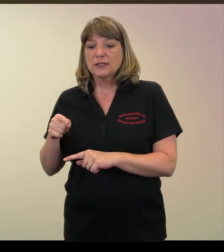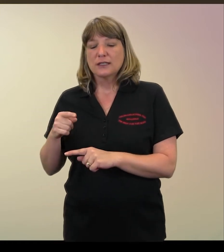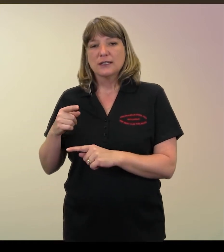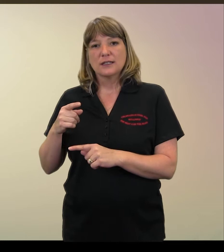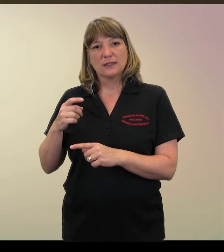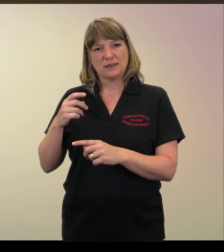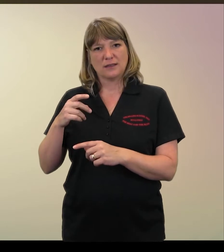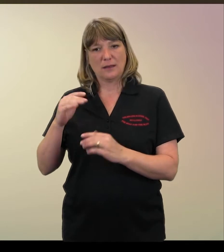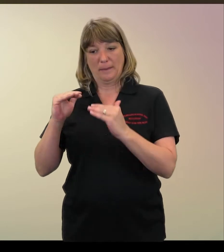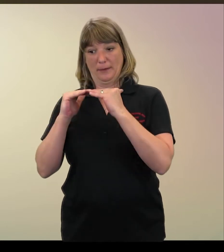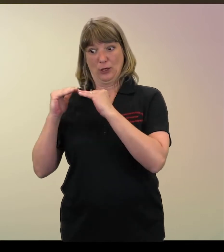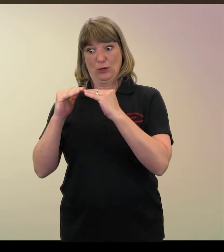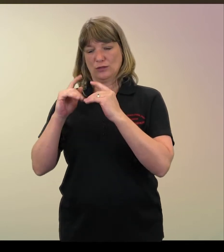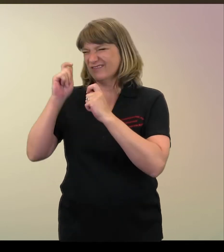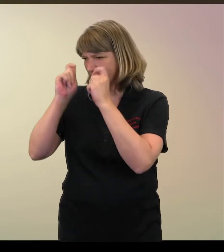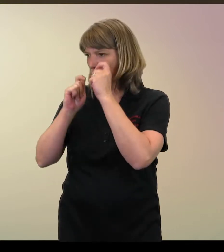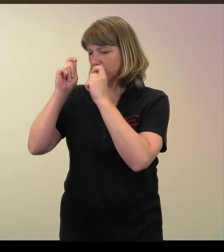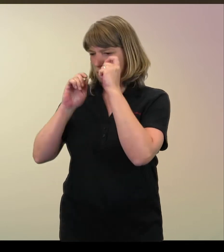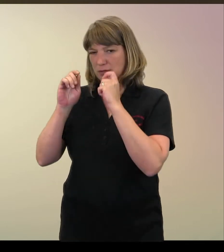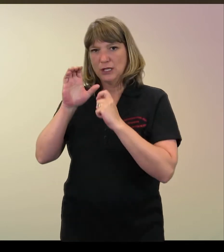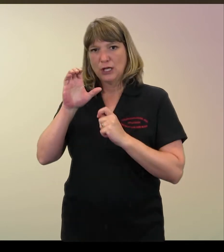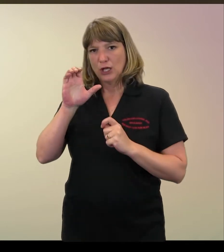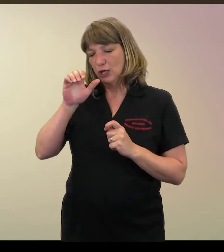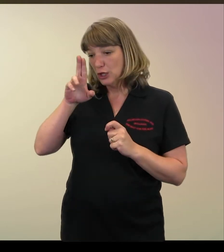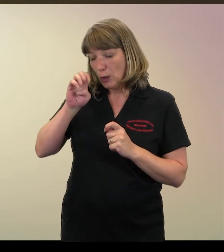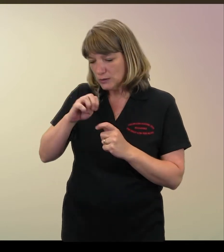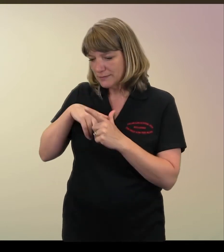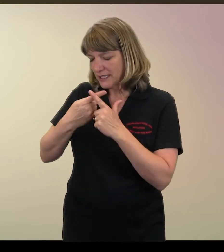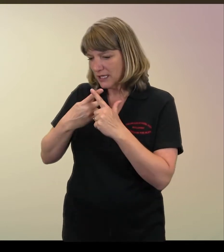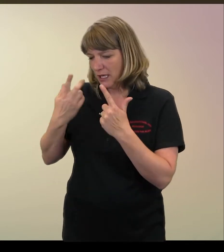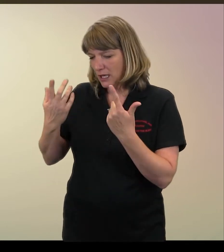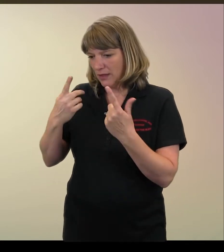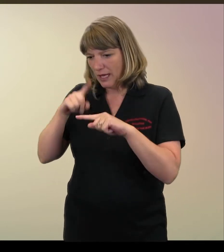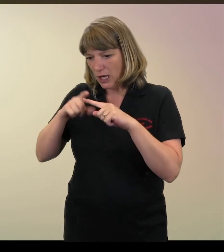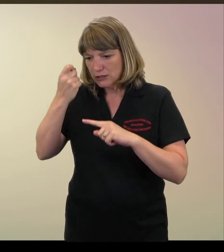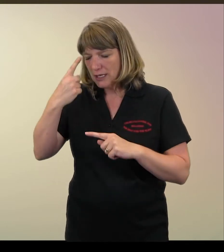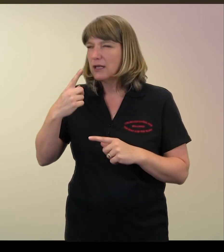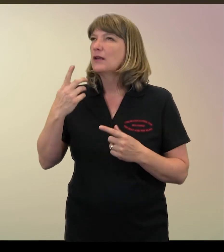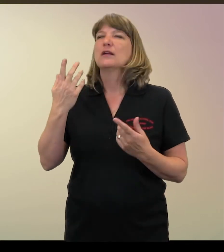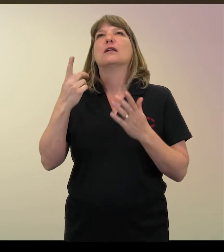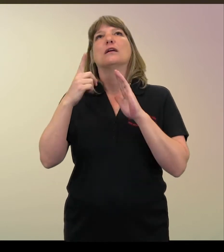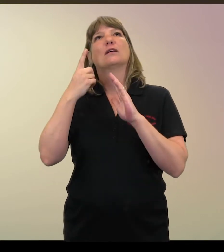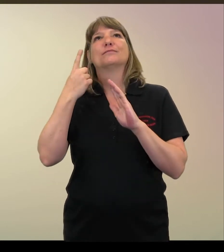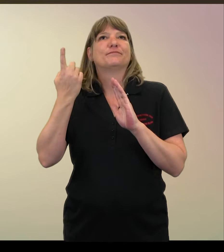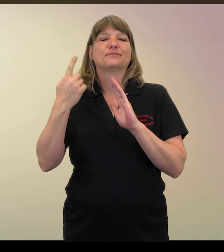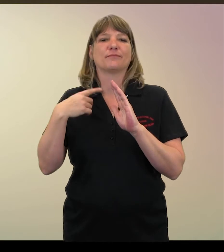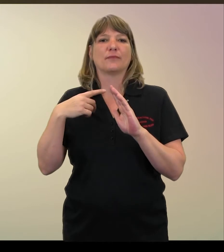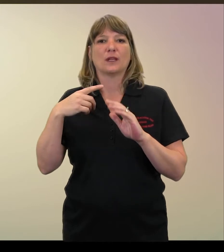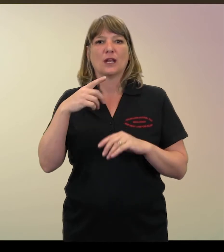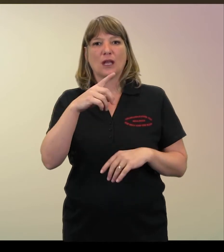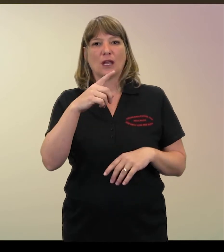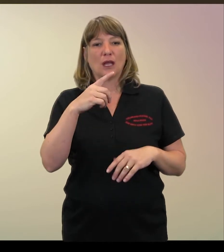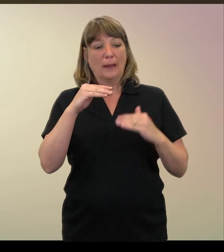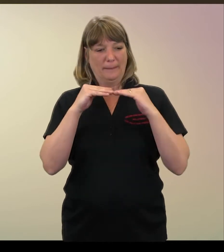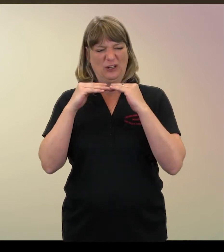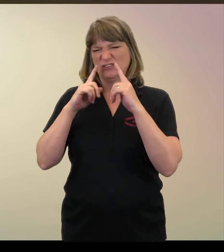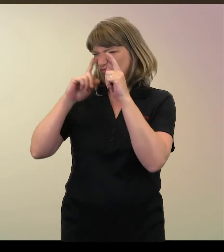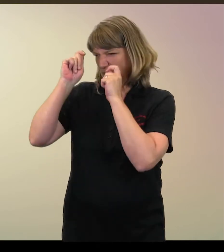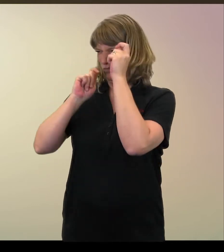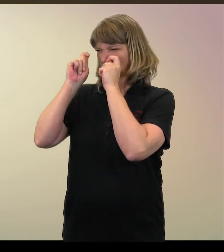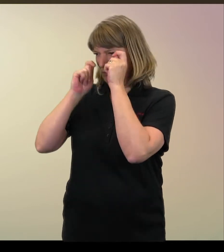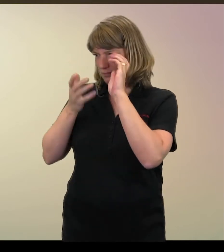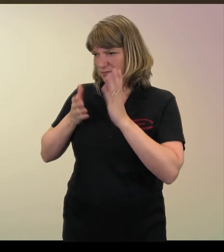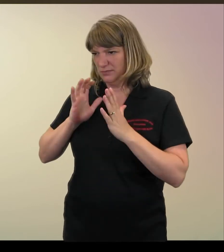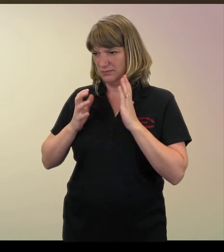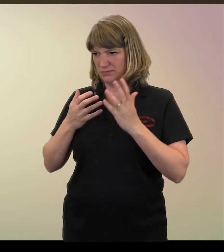have difficulty understanding their peers' nonverbal cues. So what that can look like is children who don't recognize when their peers are making